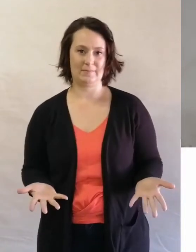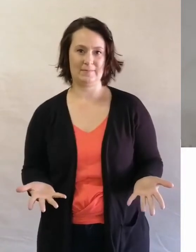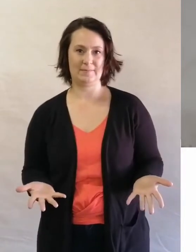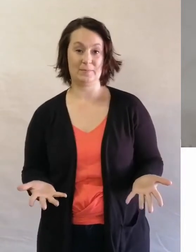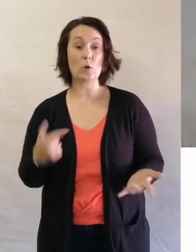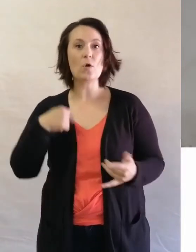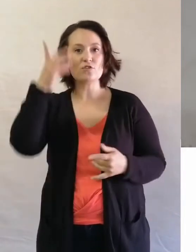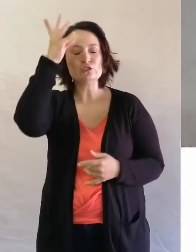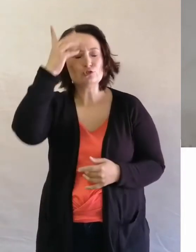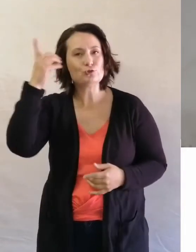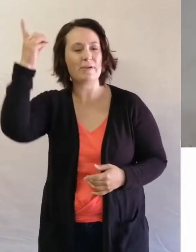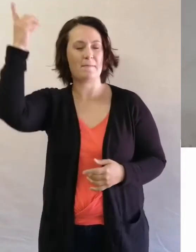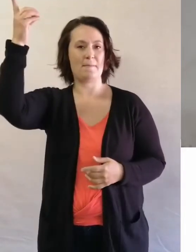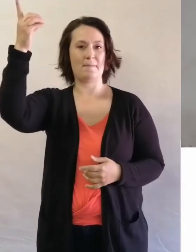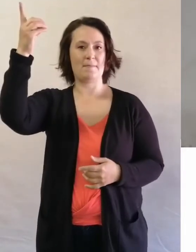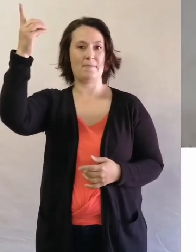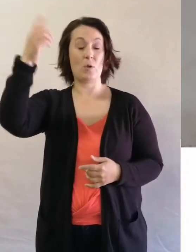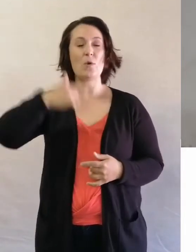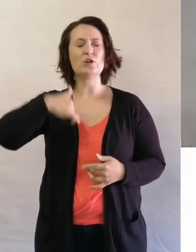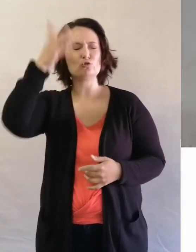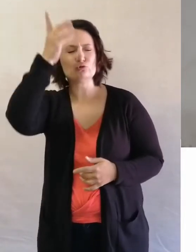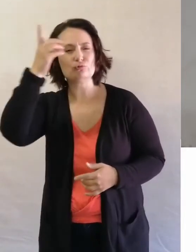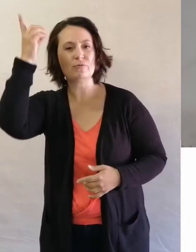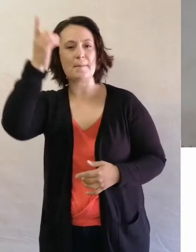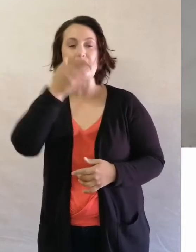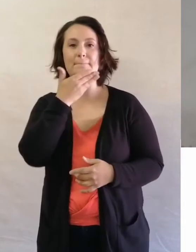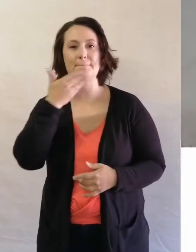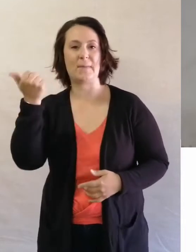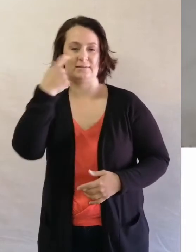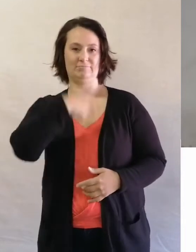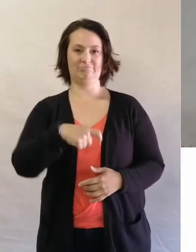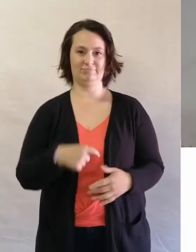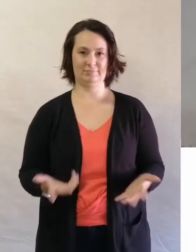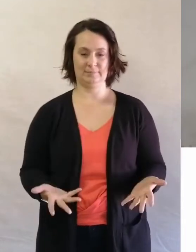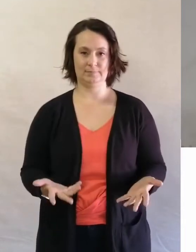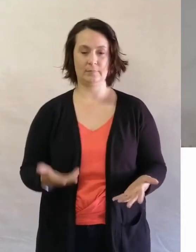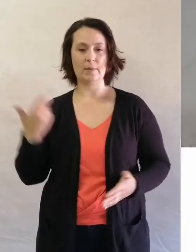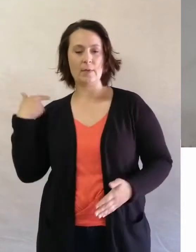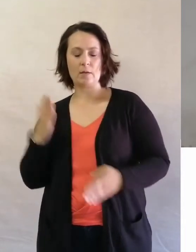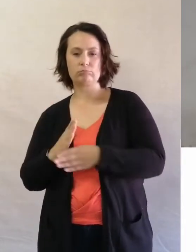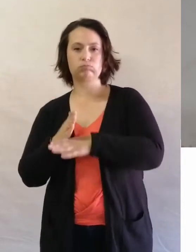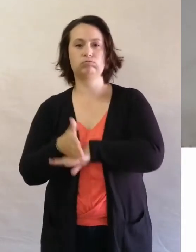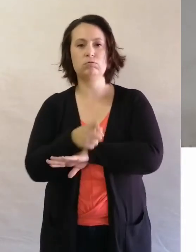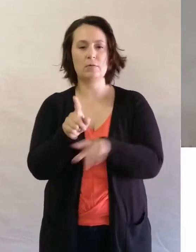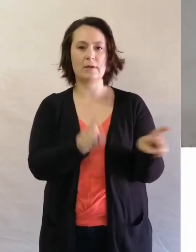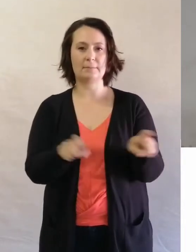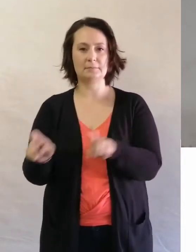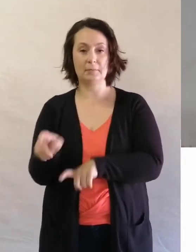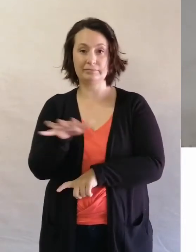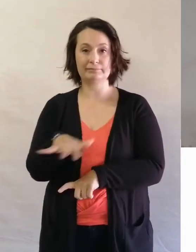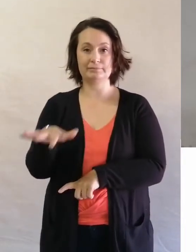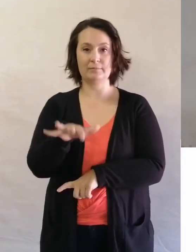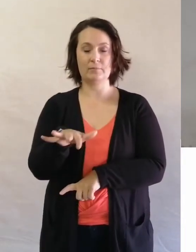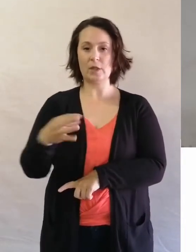made to dream. We are best when we dream. I was on a ministry trip a couple of months ago down in Cape Town, and a